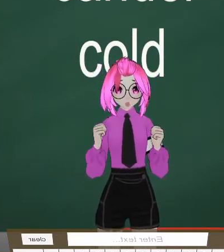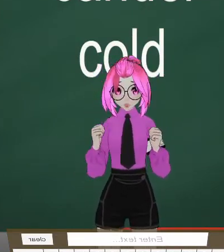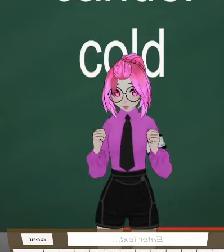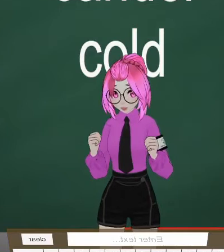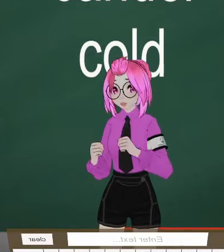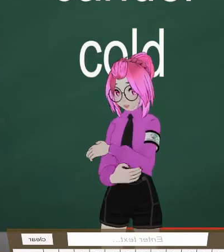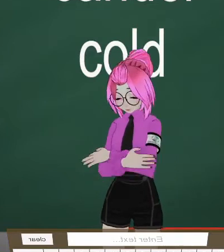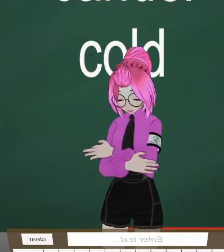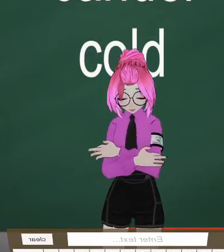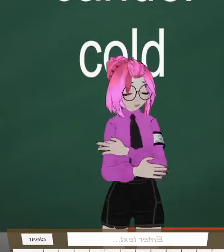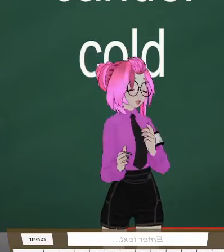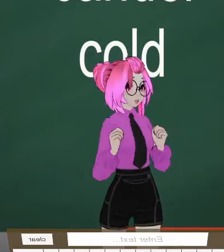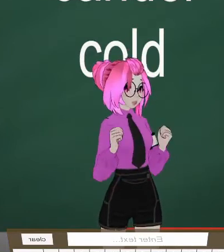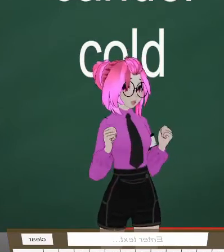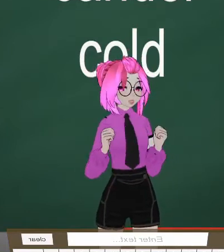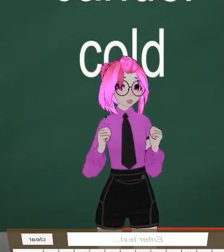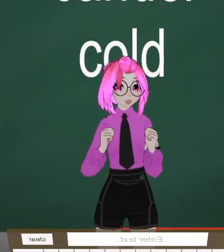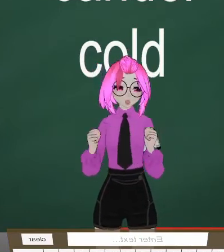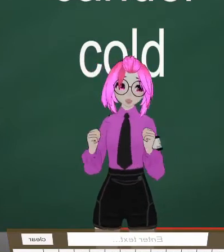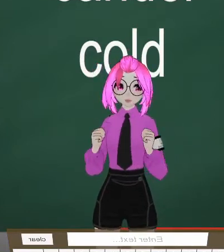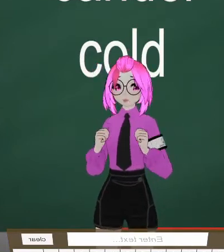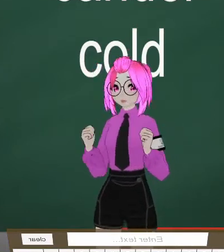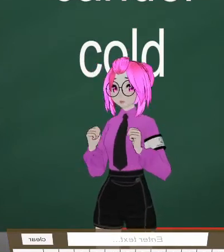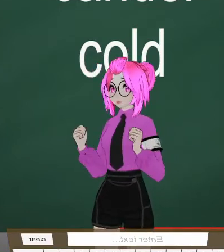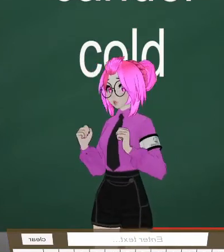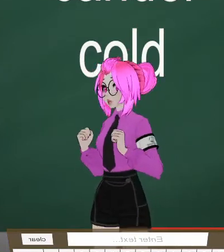my gosh it's cold wow